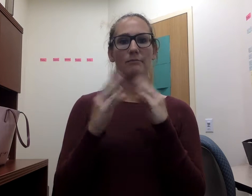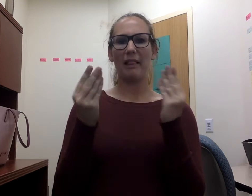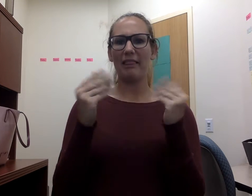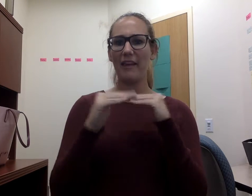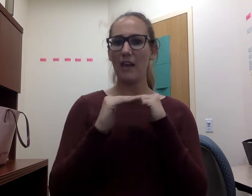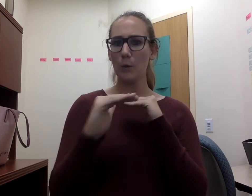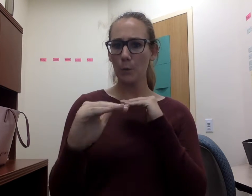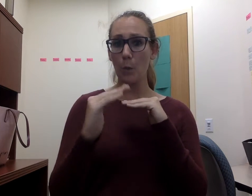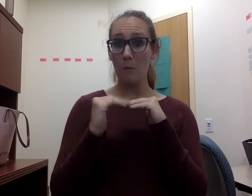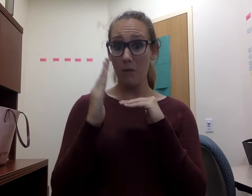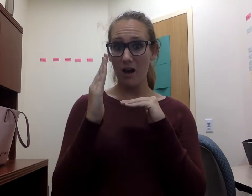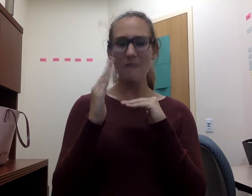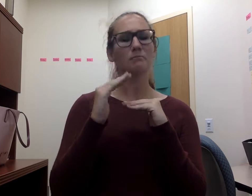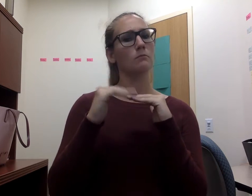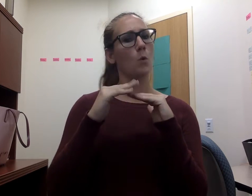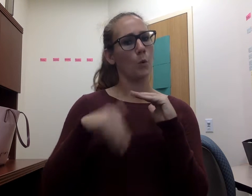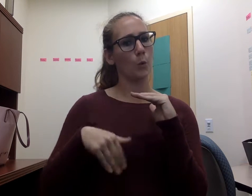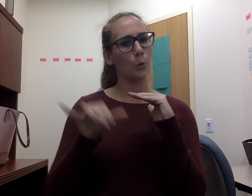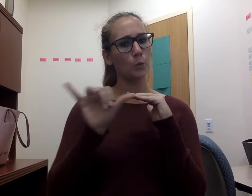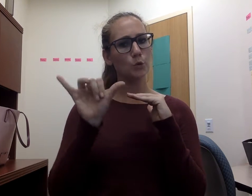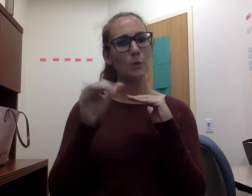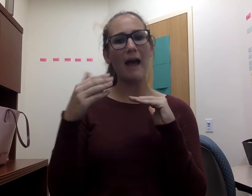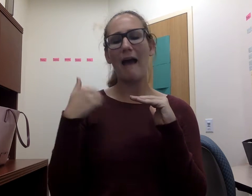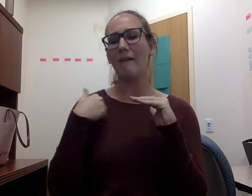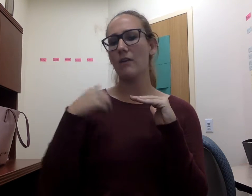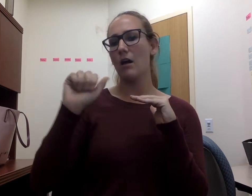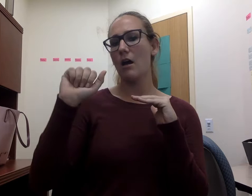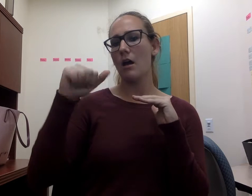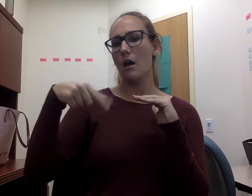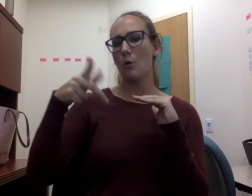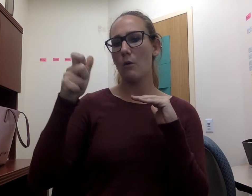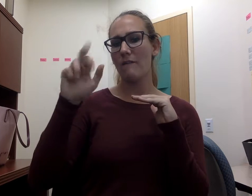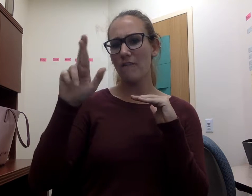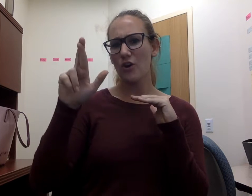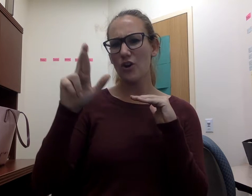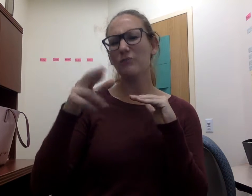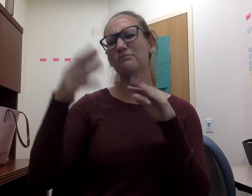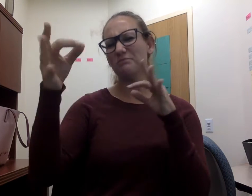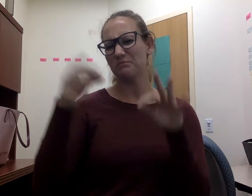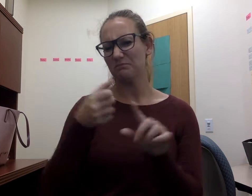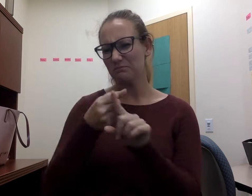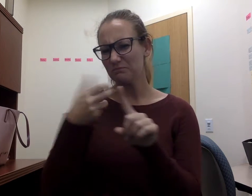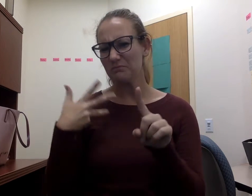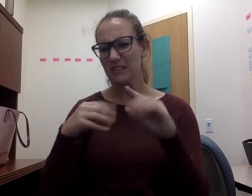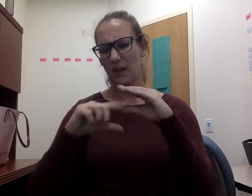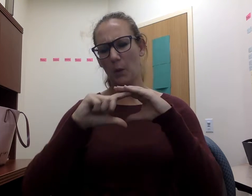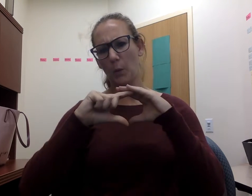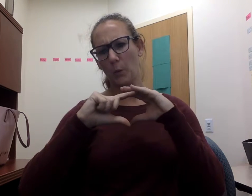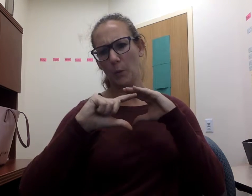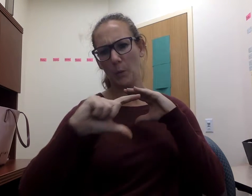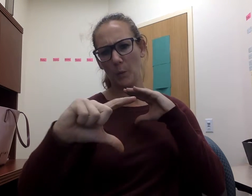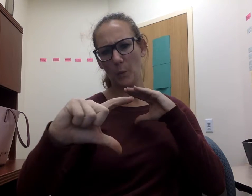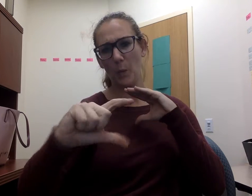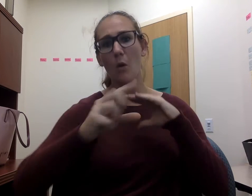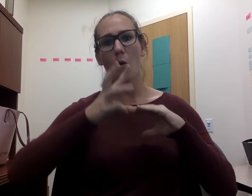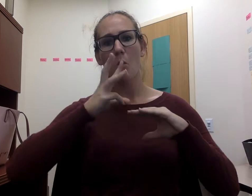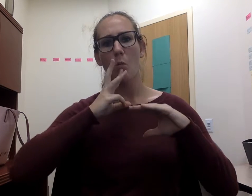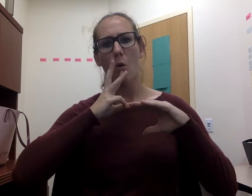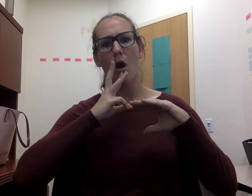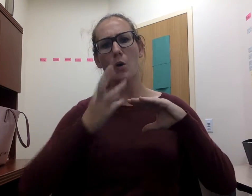Plains, which runs underneath parts of 8 states from South Dakota to Texas. All this storage is temporary.